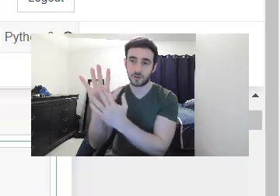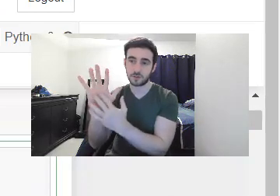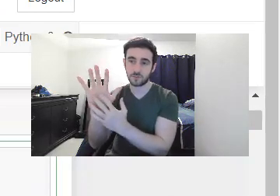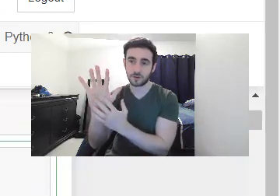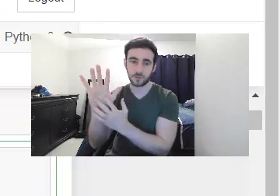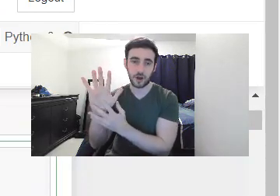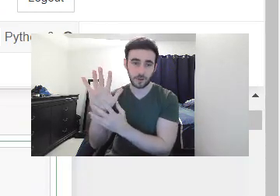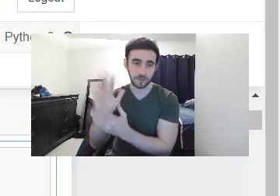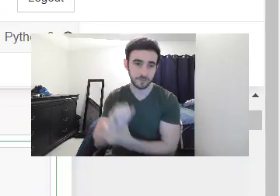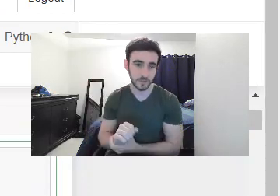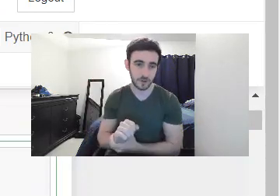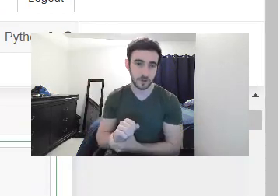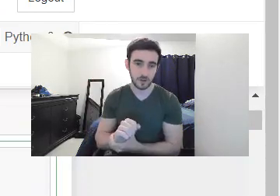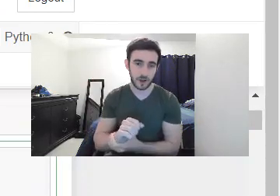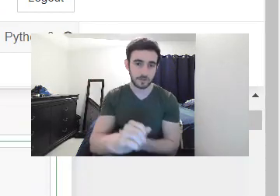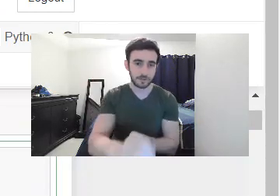as well as parts of the palm.